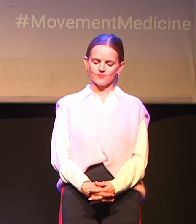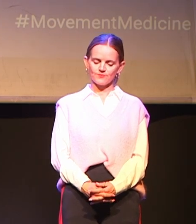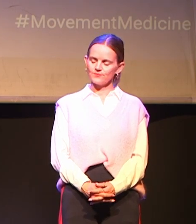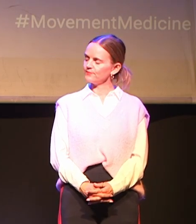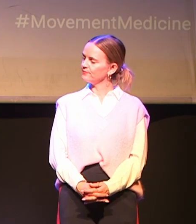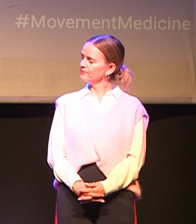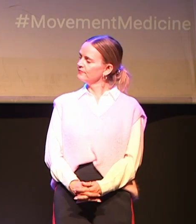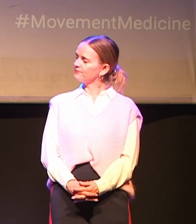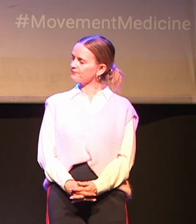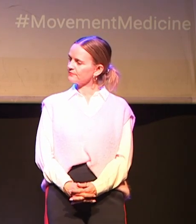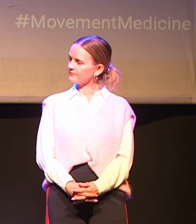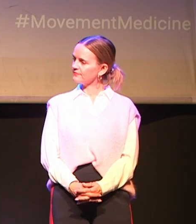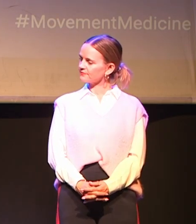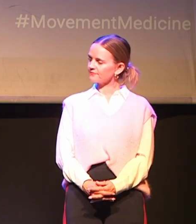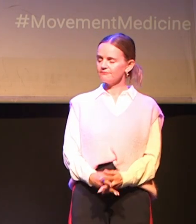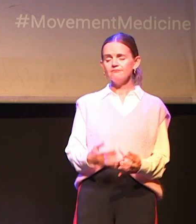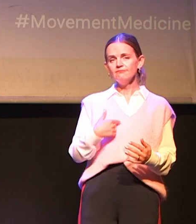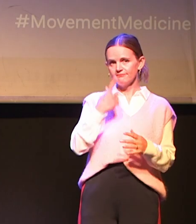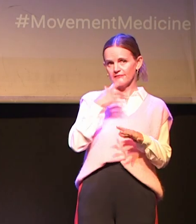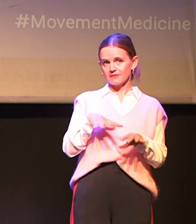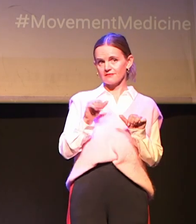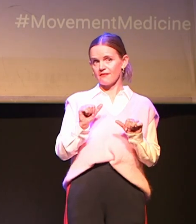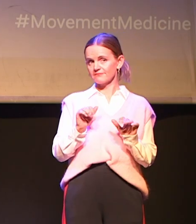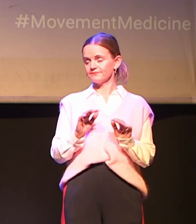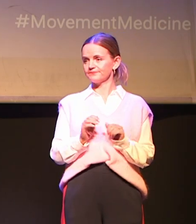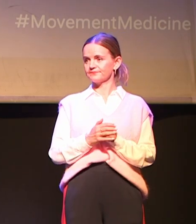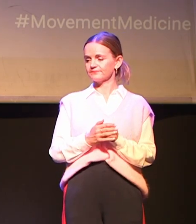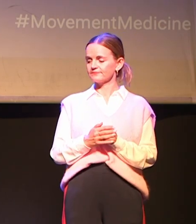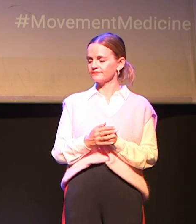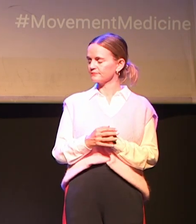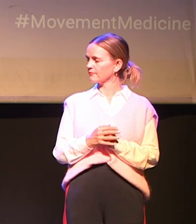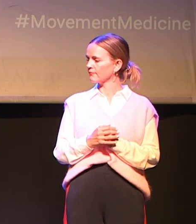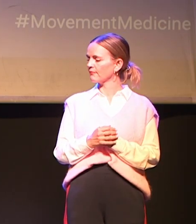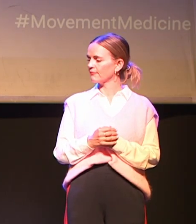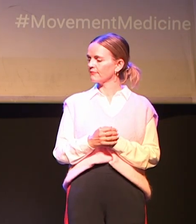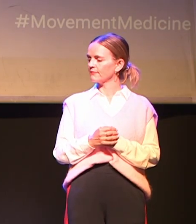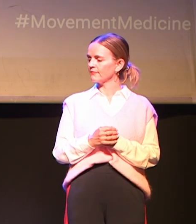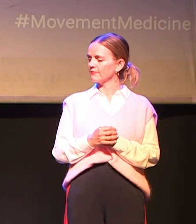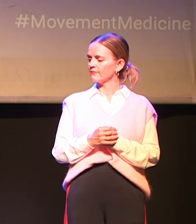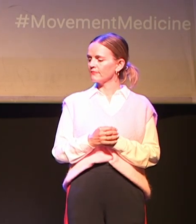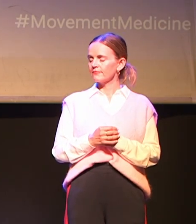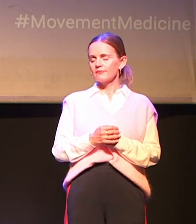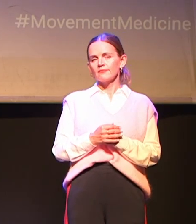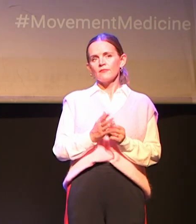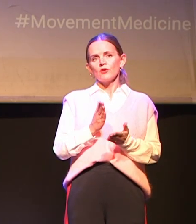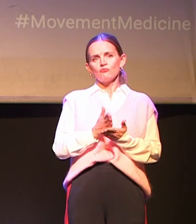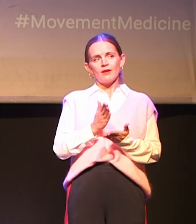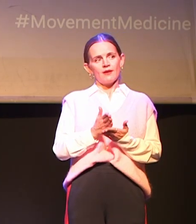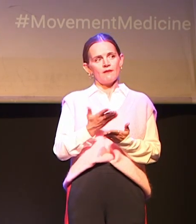I might kick us off, and then you two could have things that I'm kind of really holding from